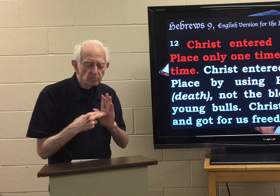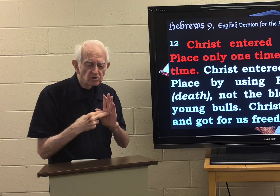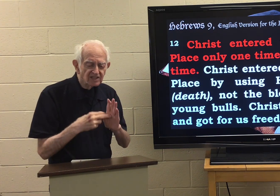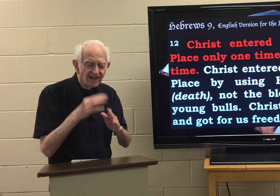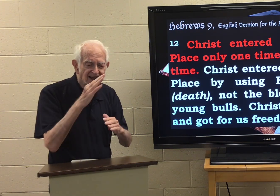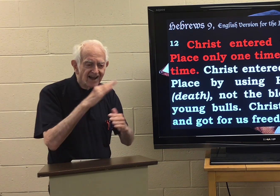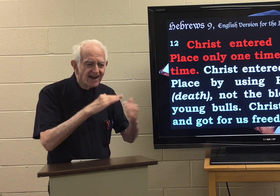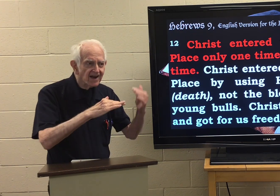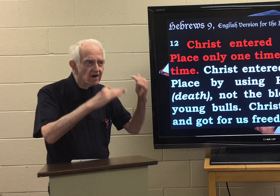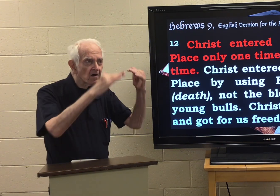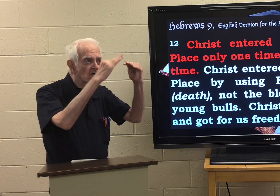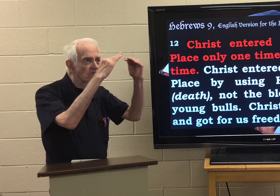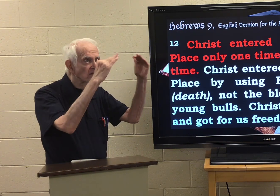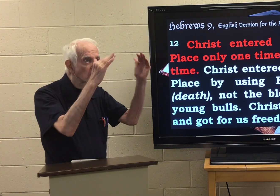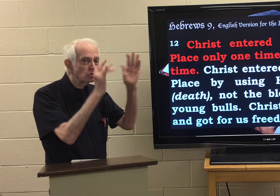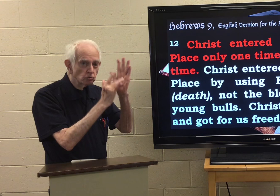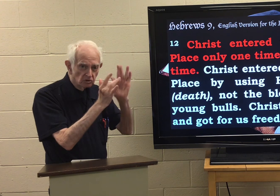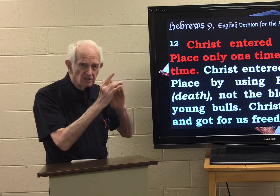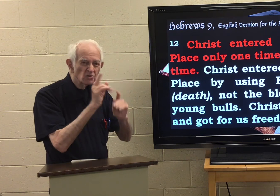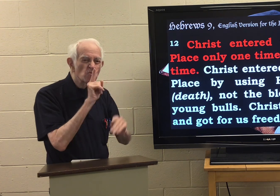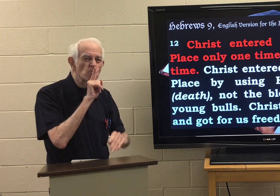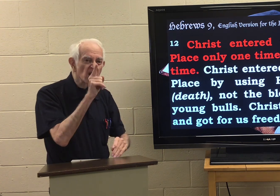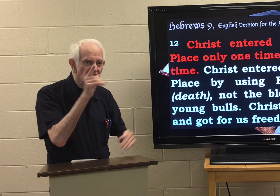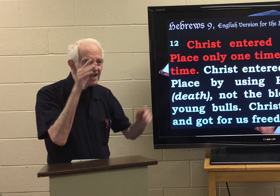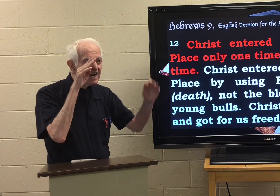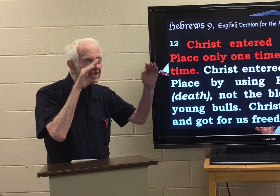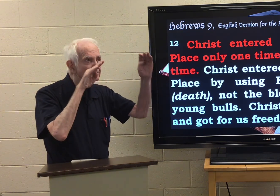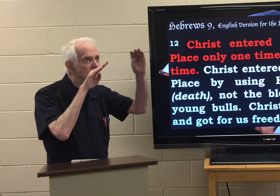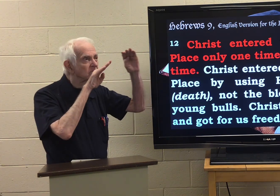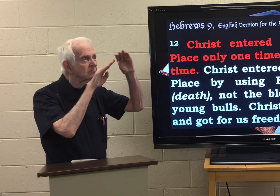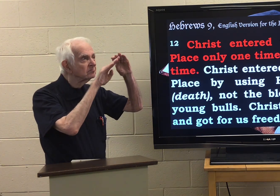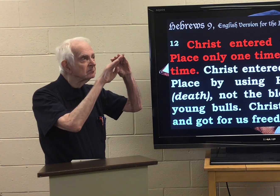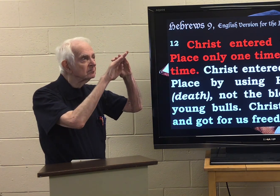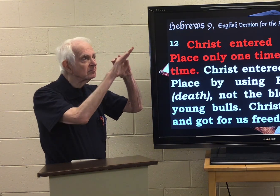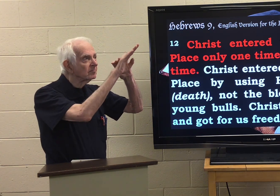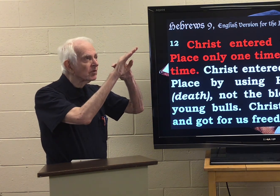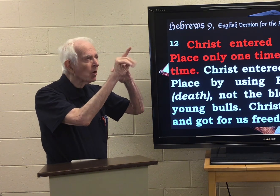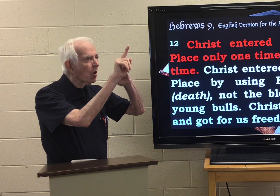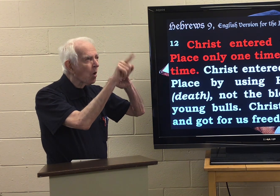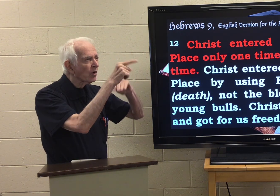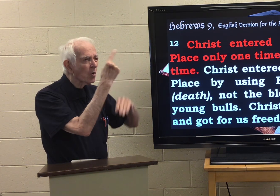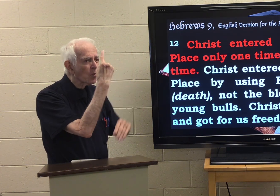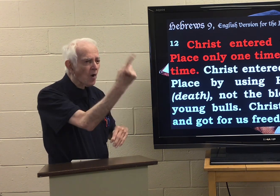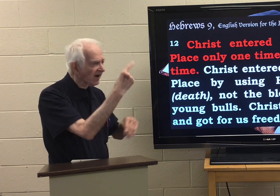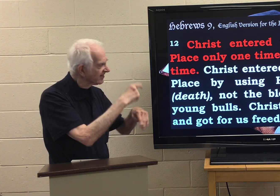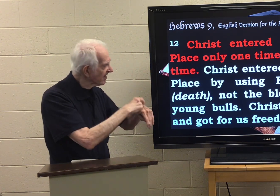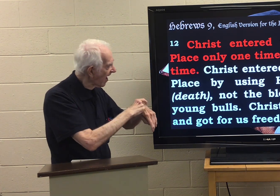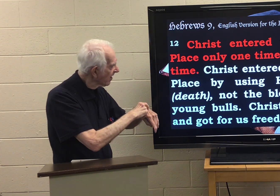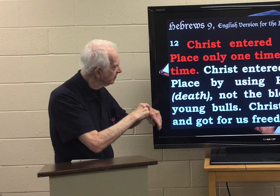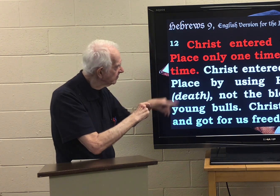But now, it represents heaven. Jesus really went into heaven only one time.